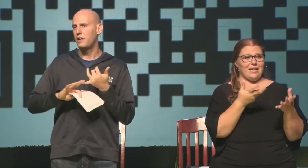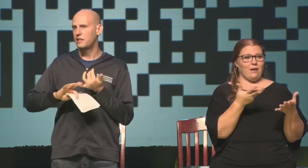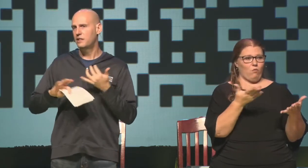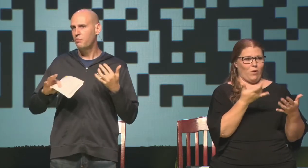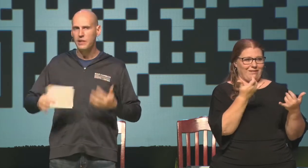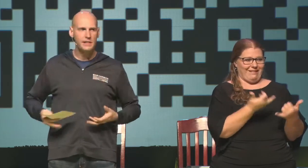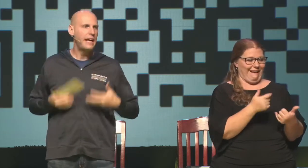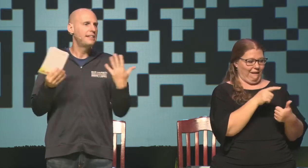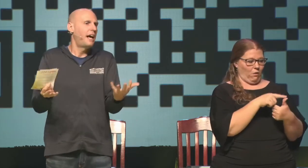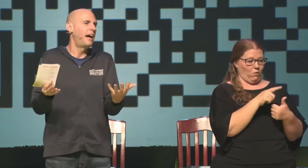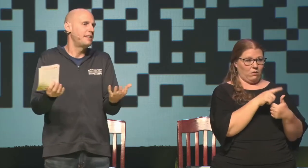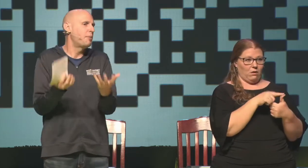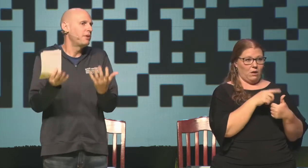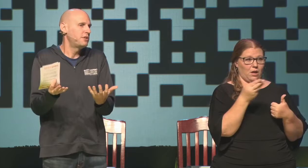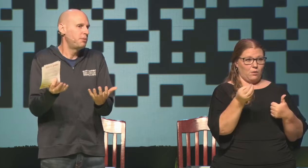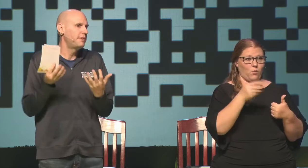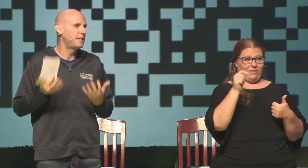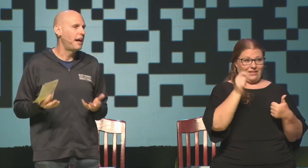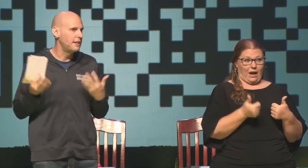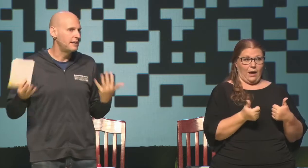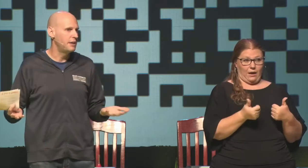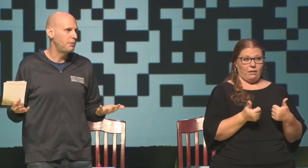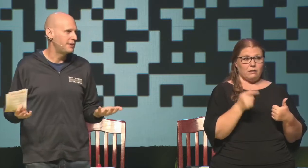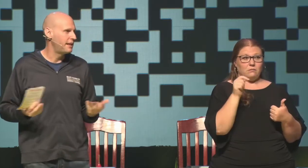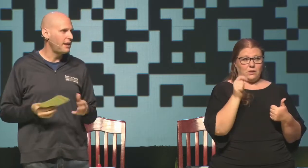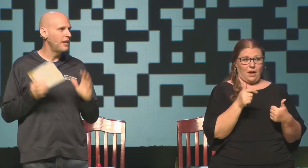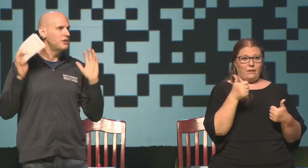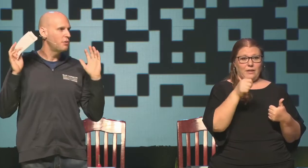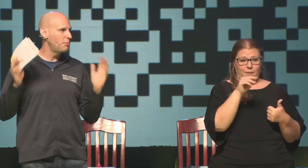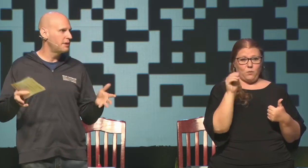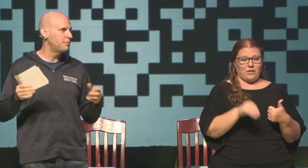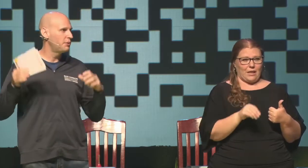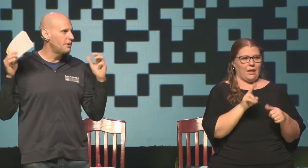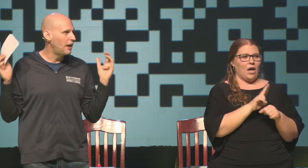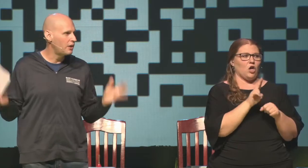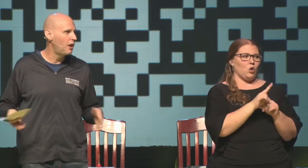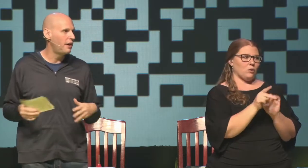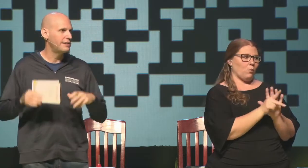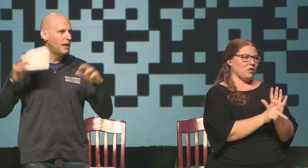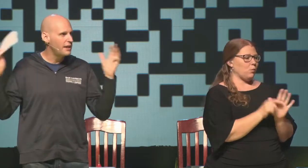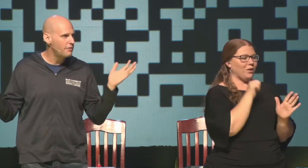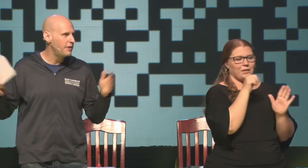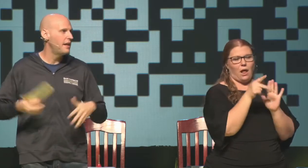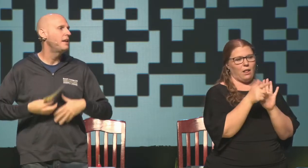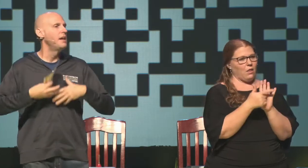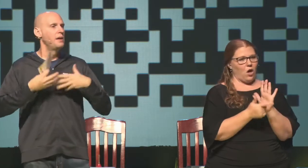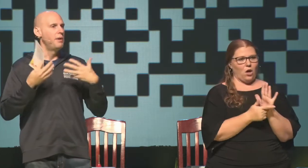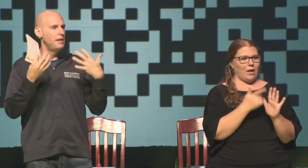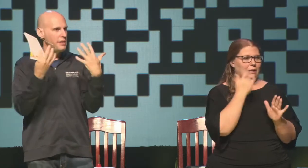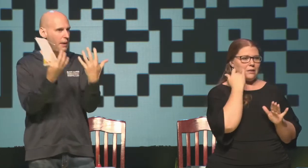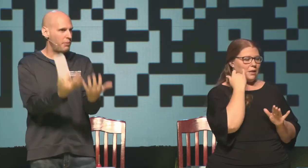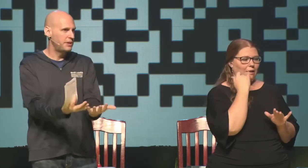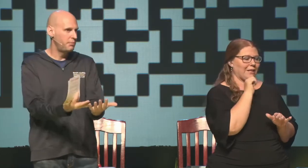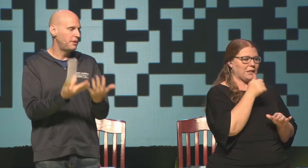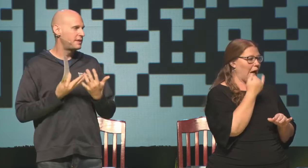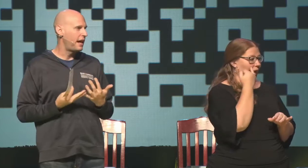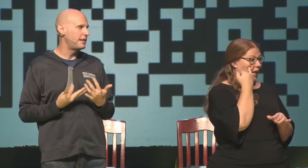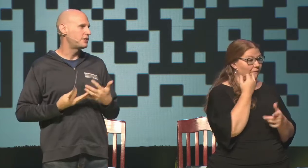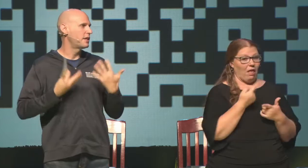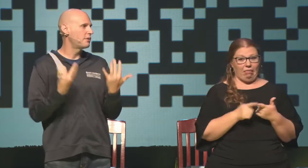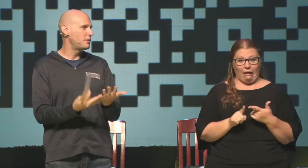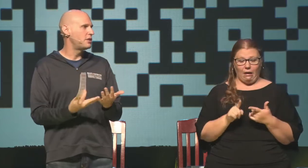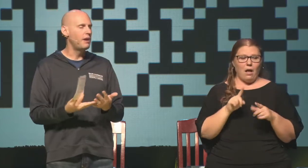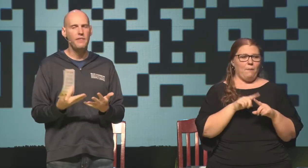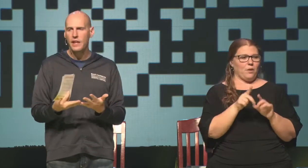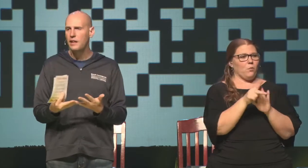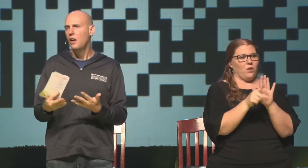now is to bring in that tithe, that principle of tithing, 10%. I use the word principle, not law. It's not if then, but that principle of tithing. So